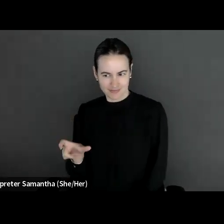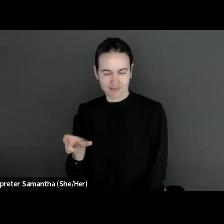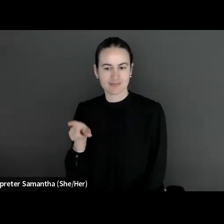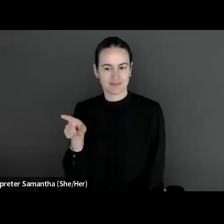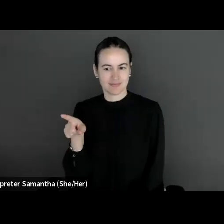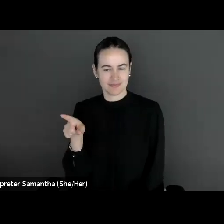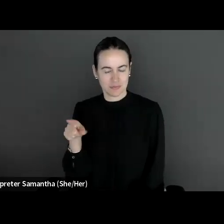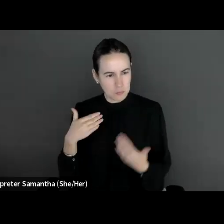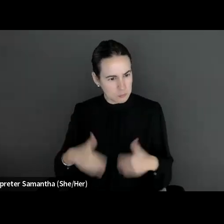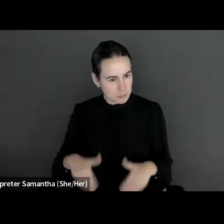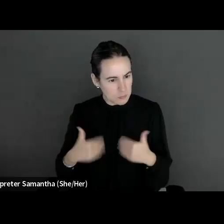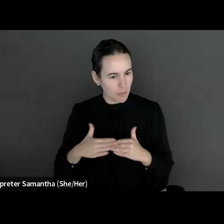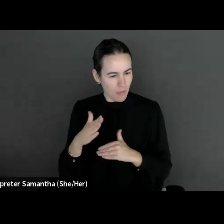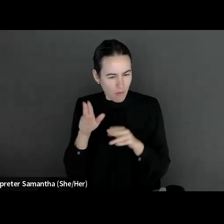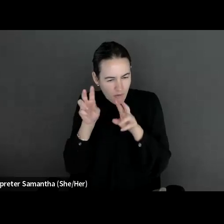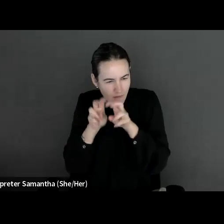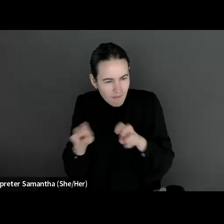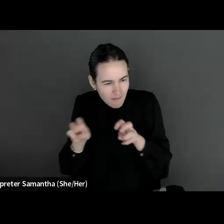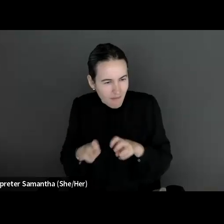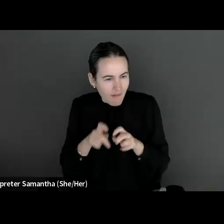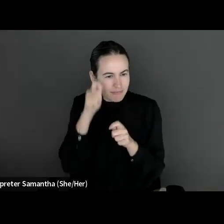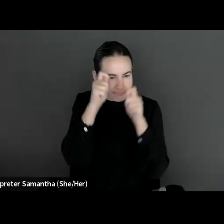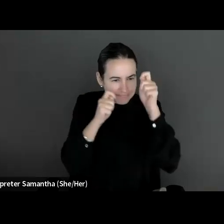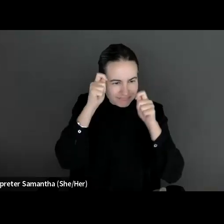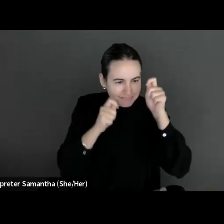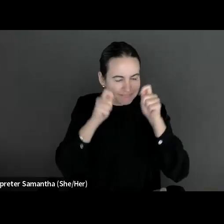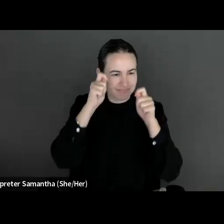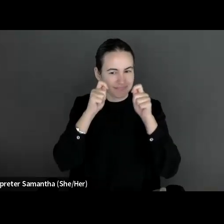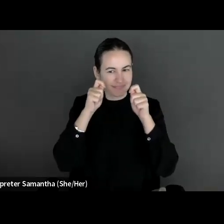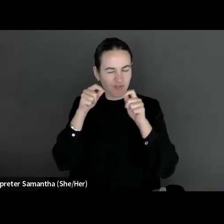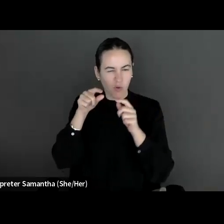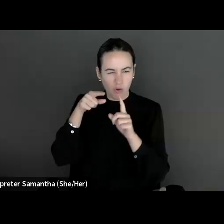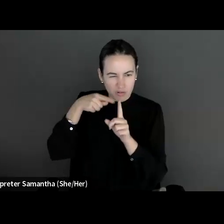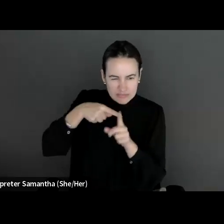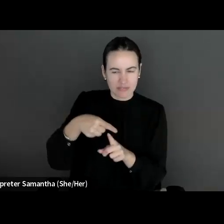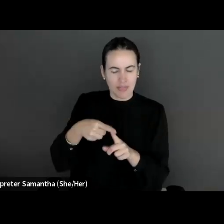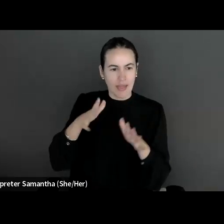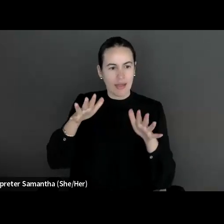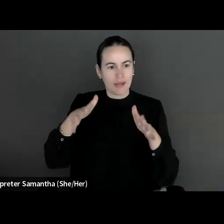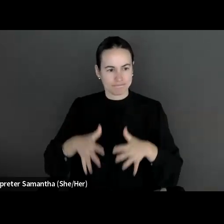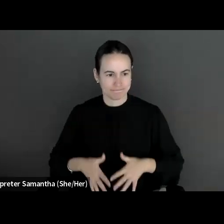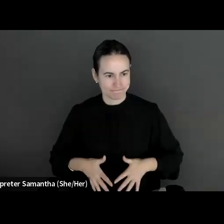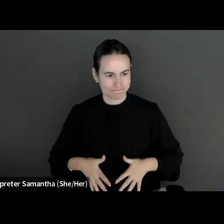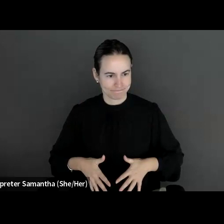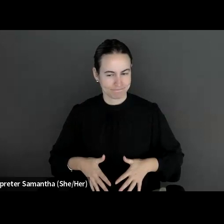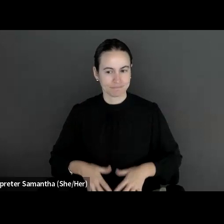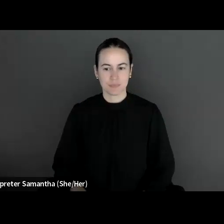detail at the non-manuals when hesitating. So what we found is that